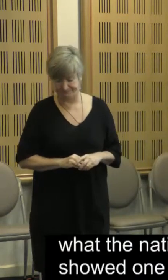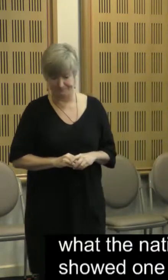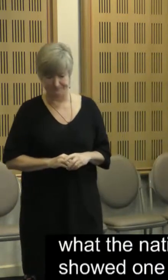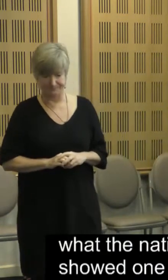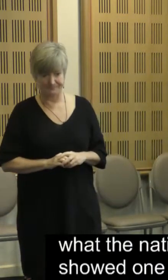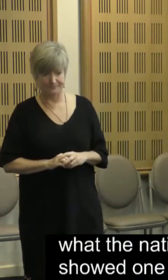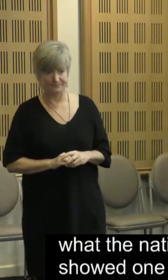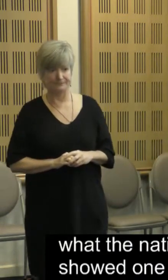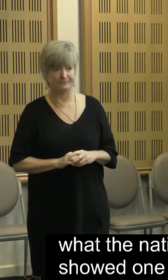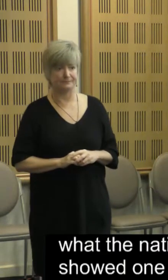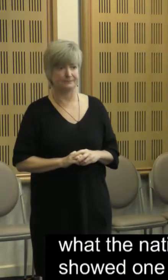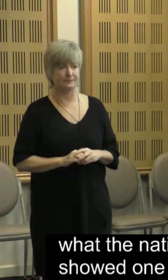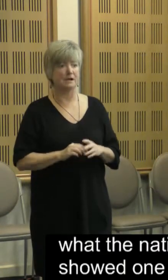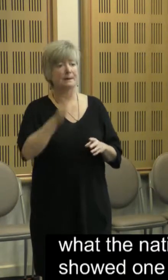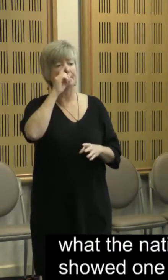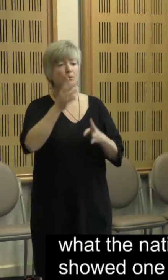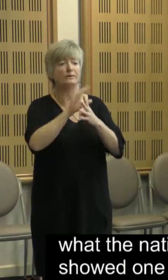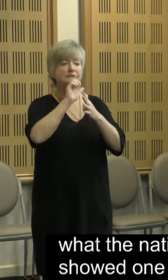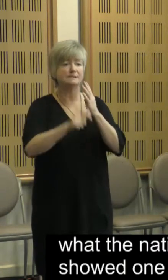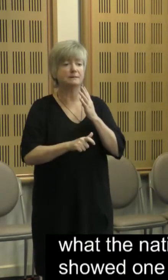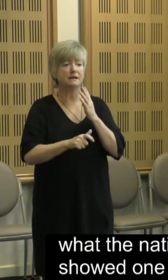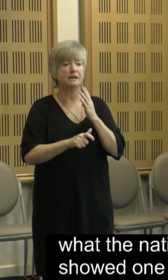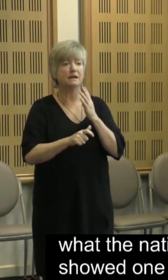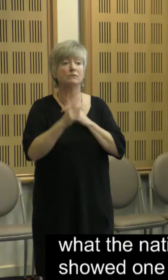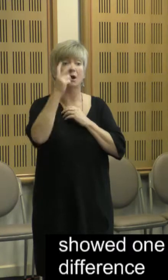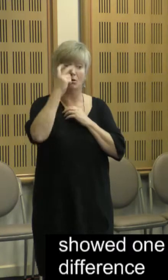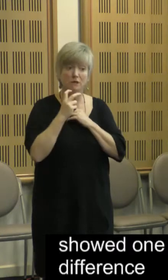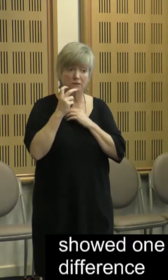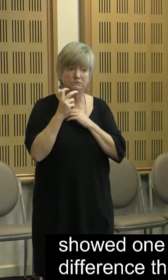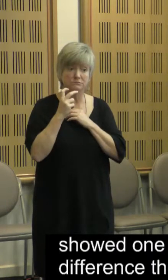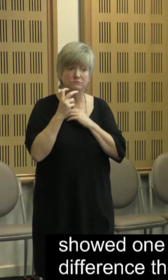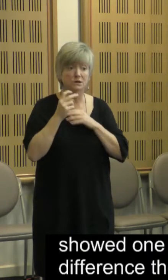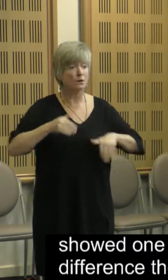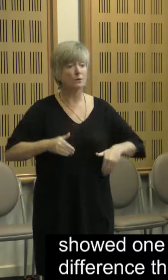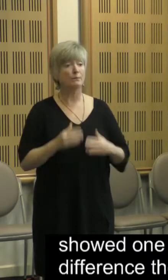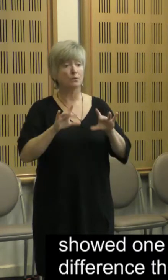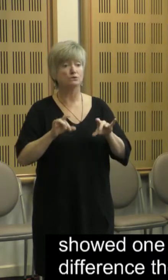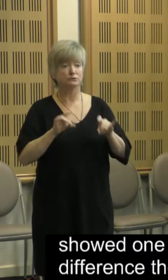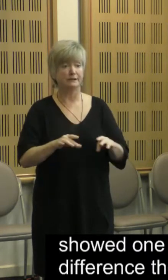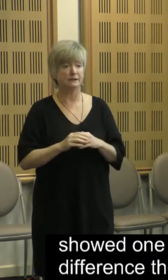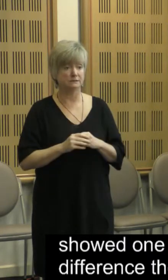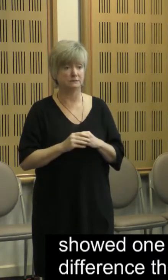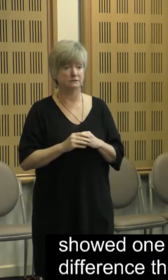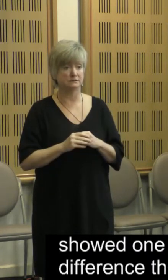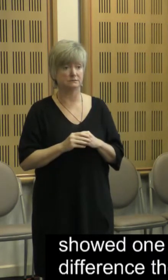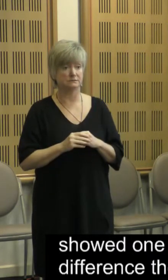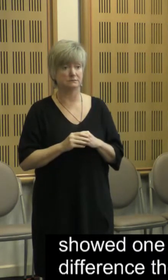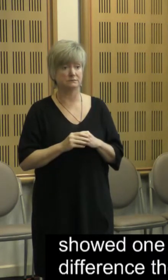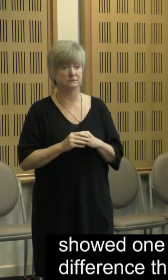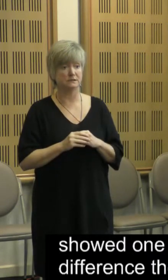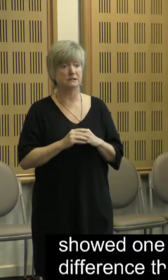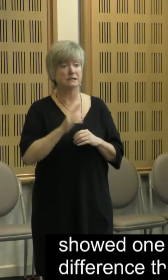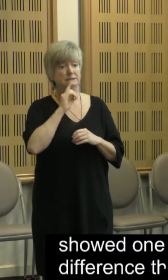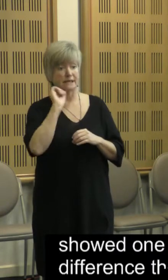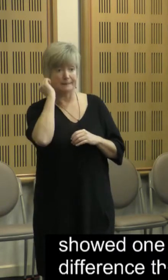Okay, so those with a disability were more likely to be older, born in Australia, declare that they were Aboriginal or Torres